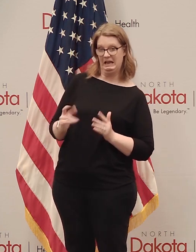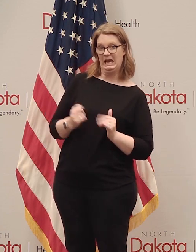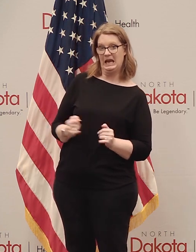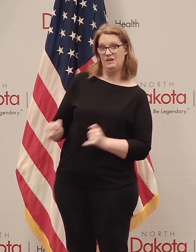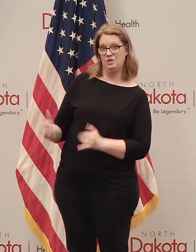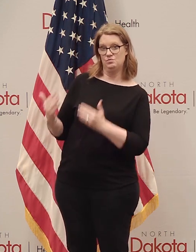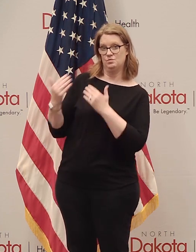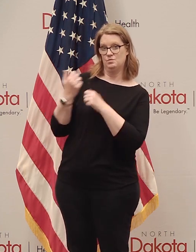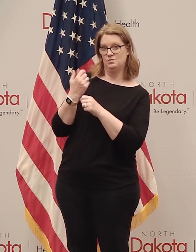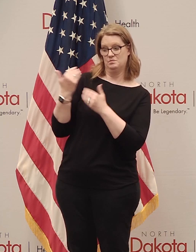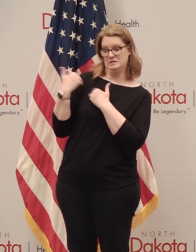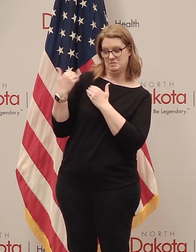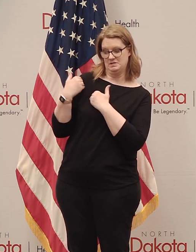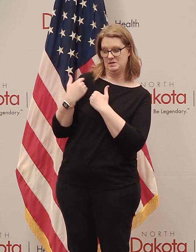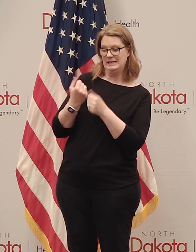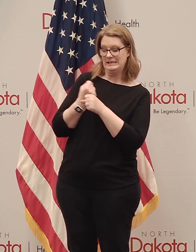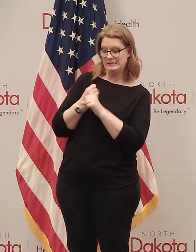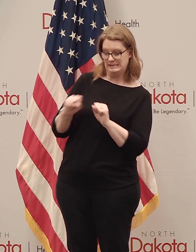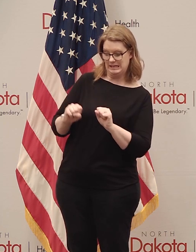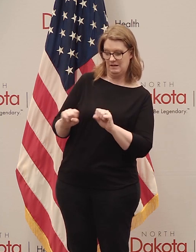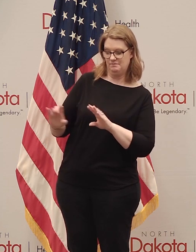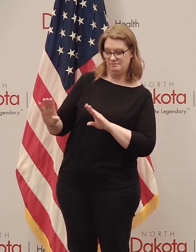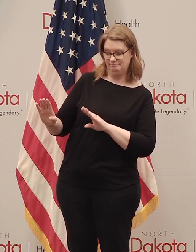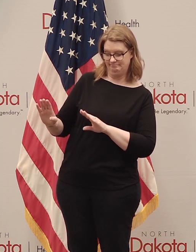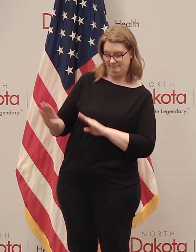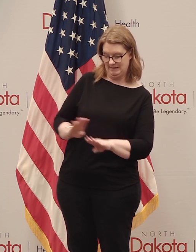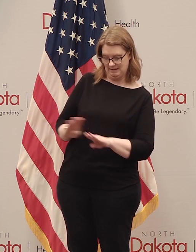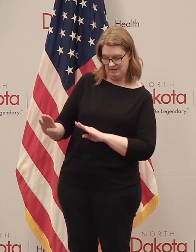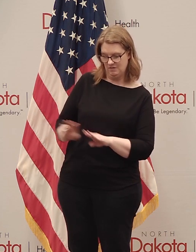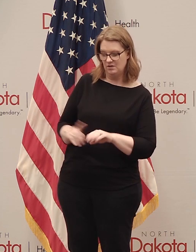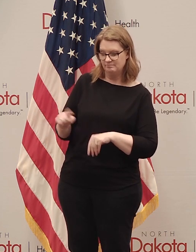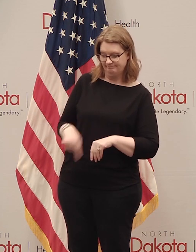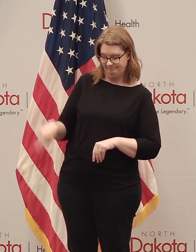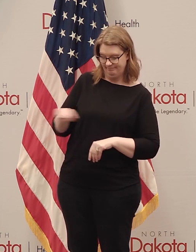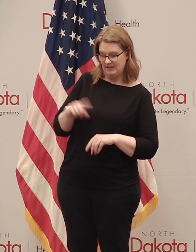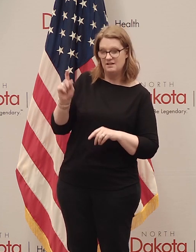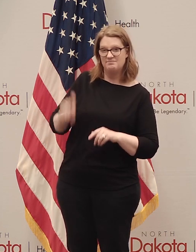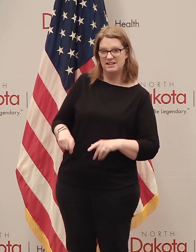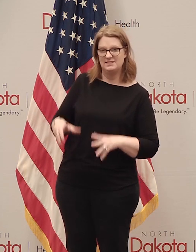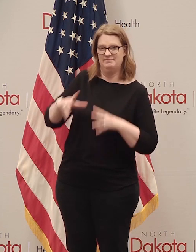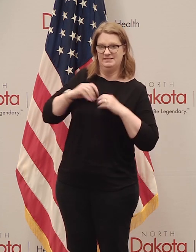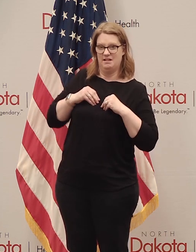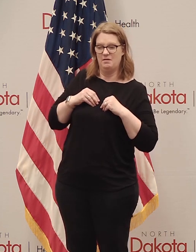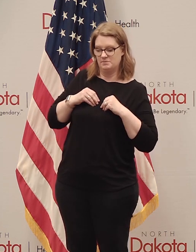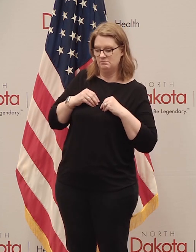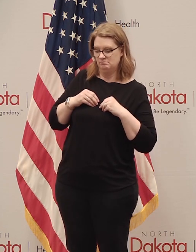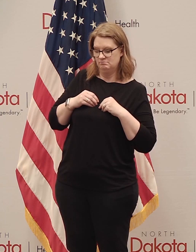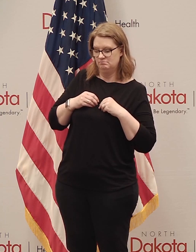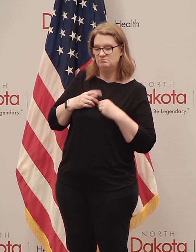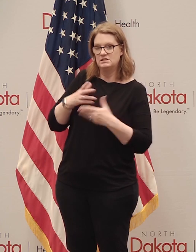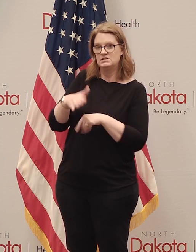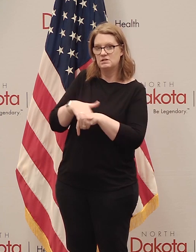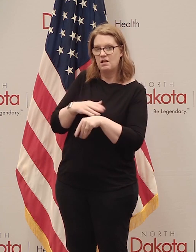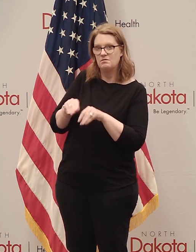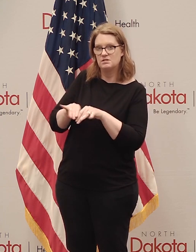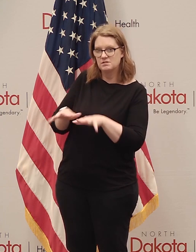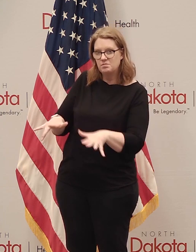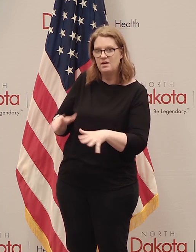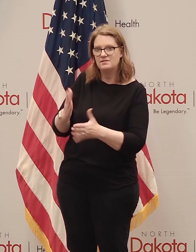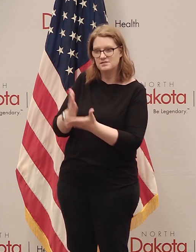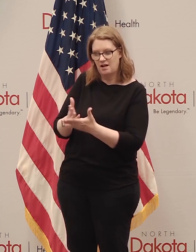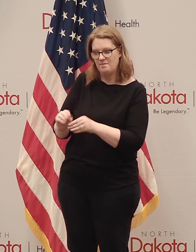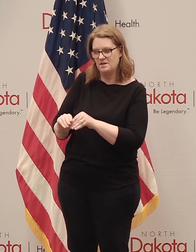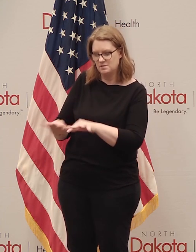individuals, safe practices that individuals take and businesses take with their customers and team members to spread the slow of the virus and